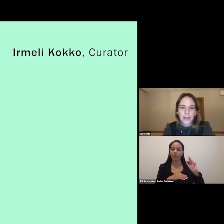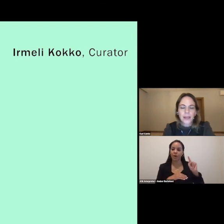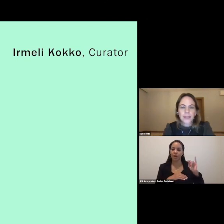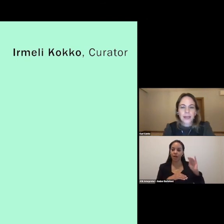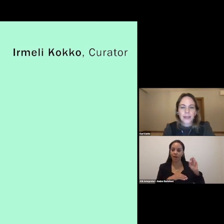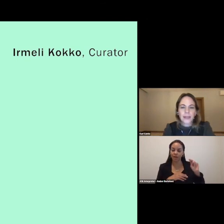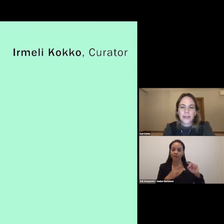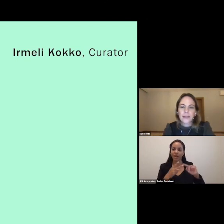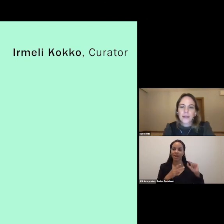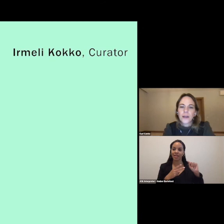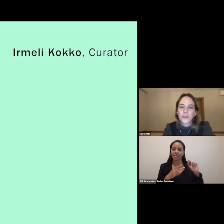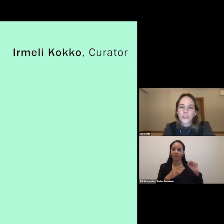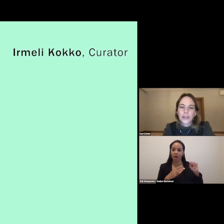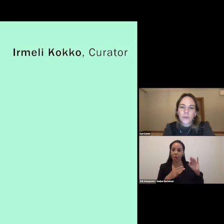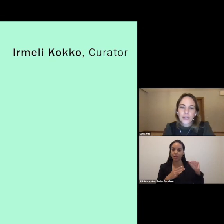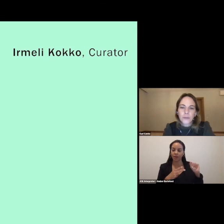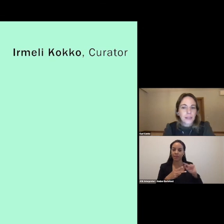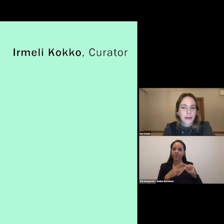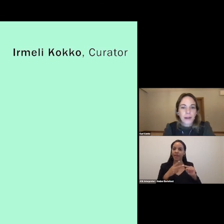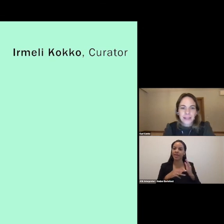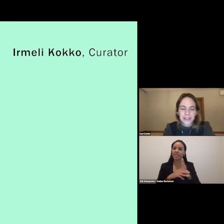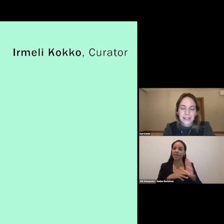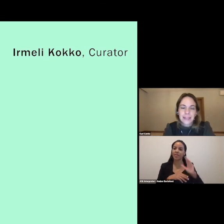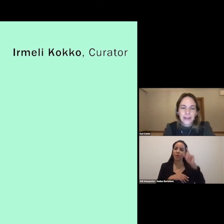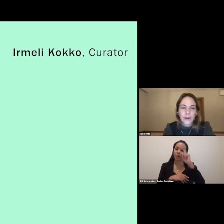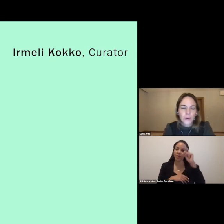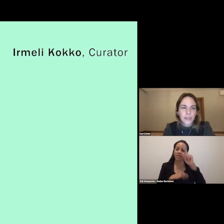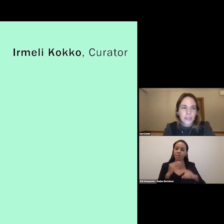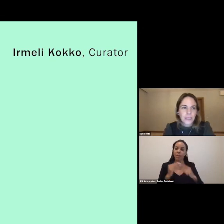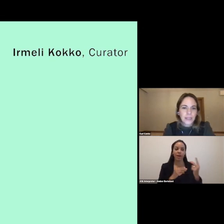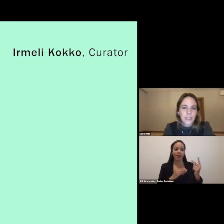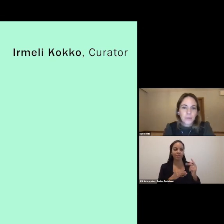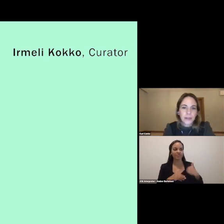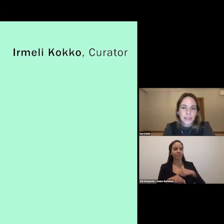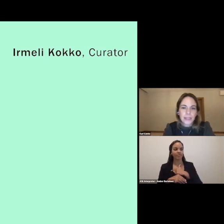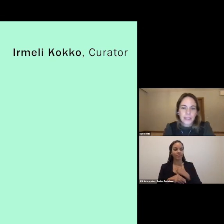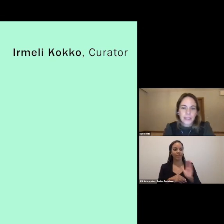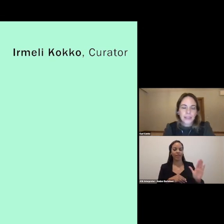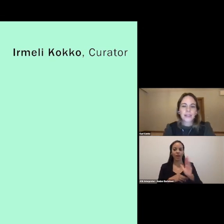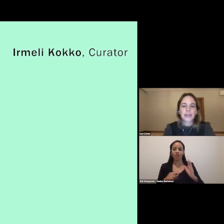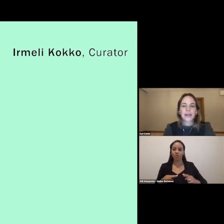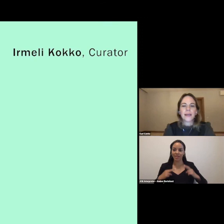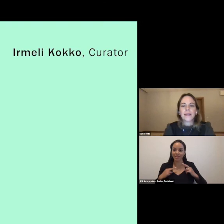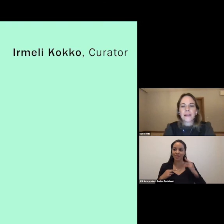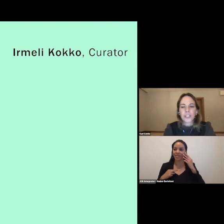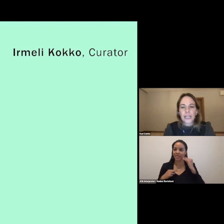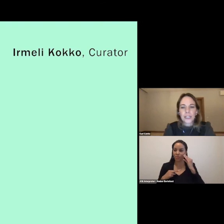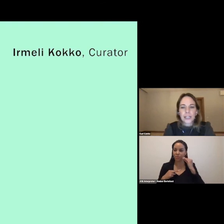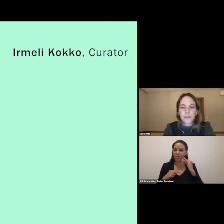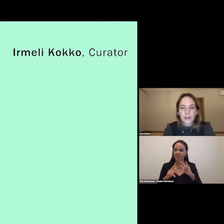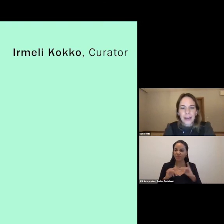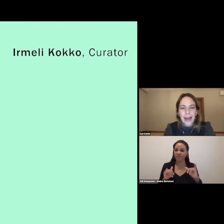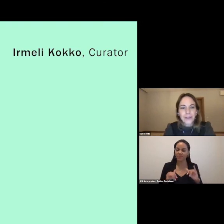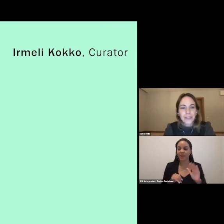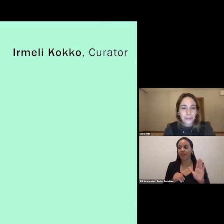Tanya Candiani, who shared their wisdom with us about residencies and their own residency experiences. Their